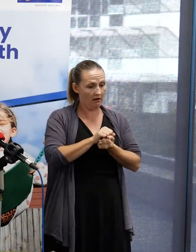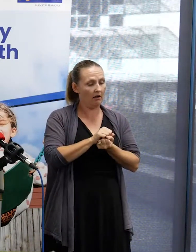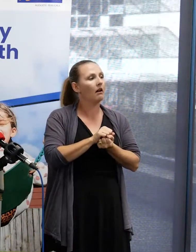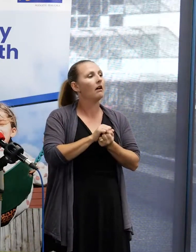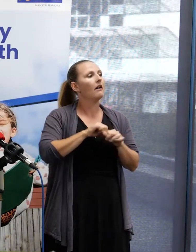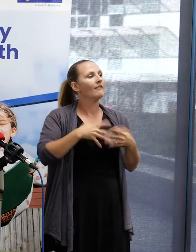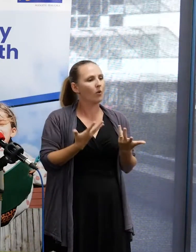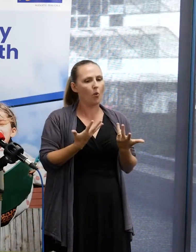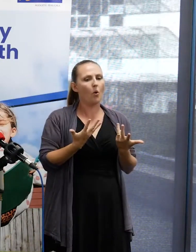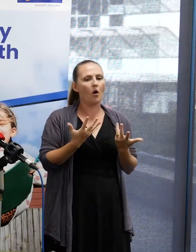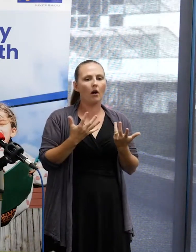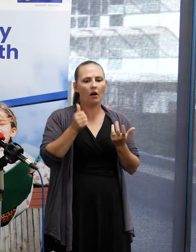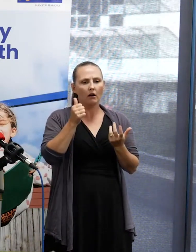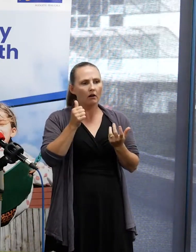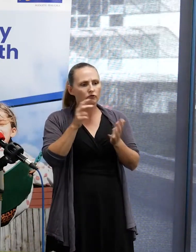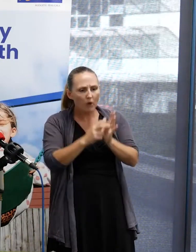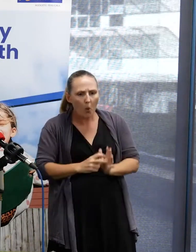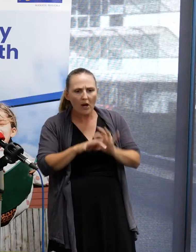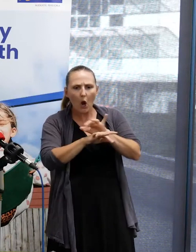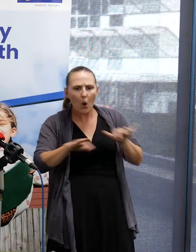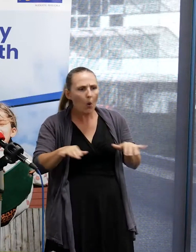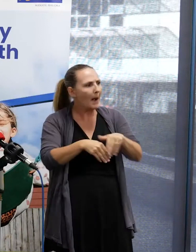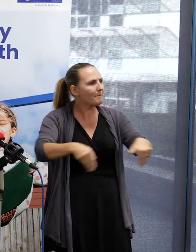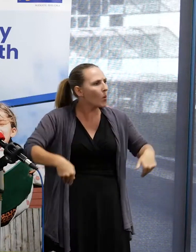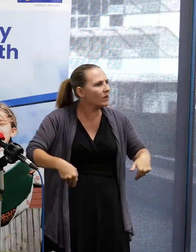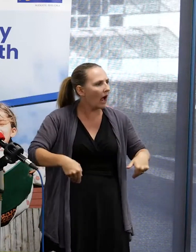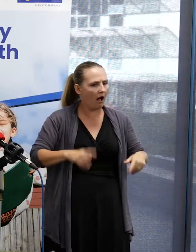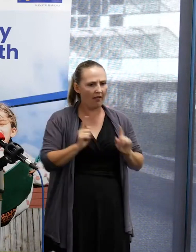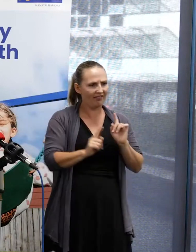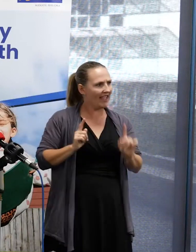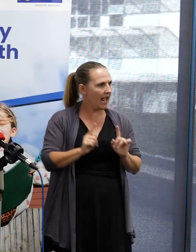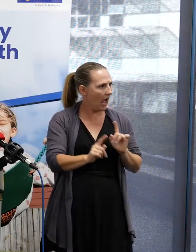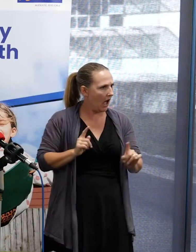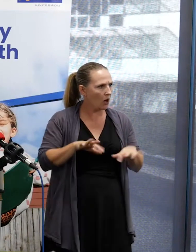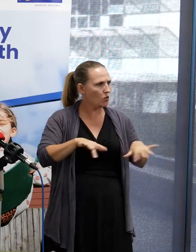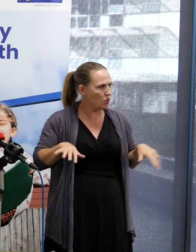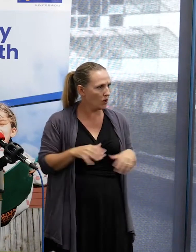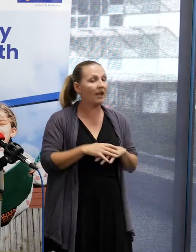the border worker testing regime. We're now going through, as I said, scrubbing that data to make sure